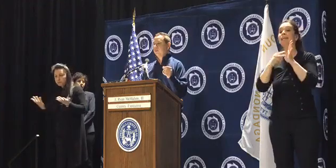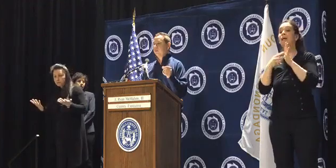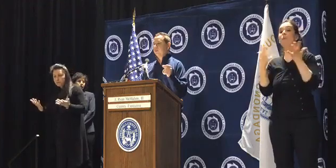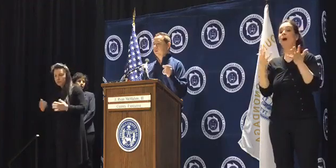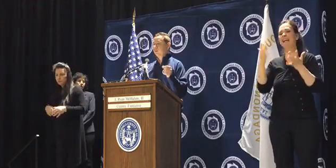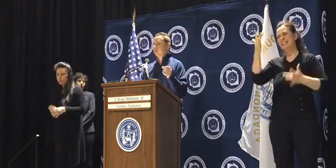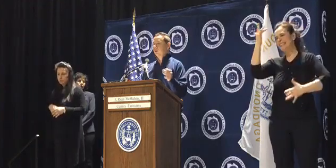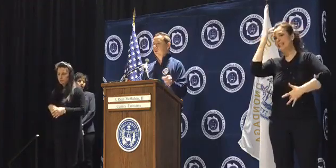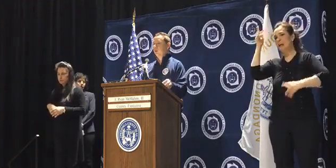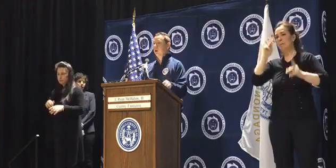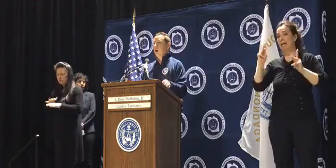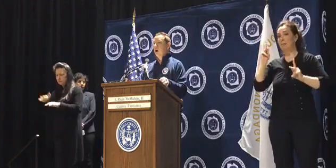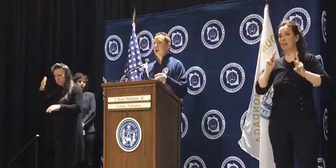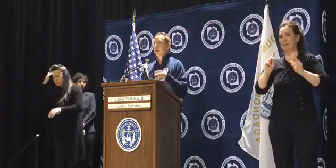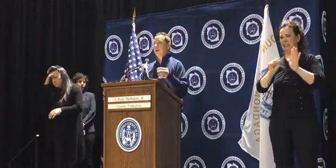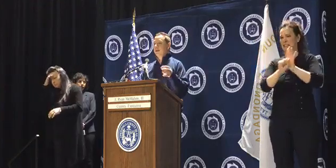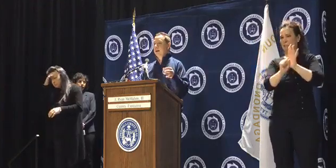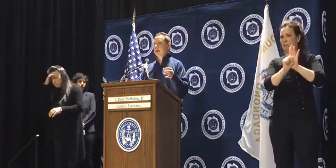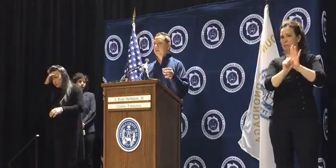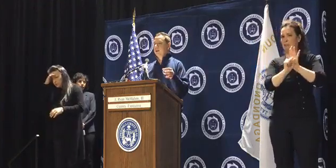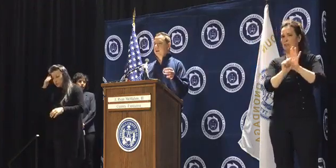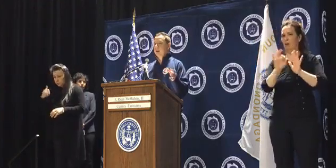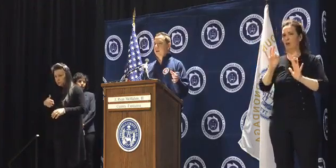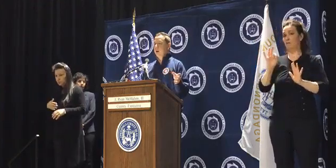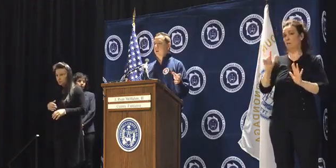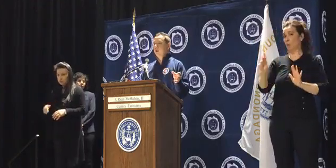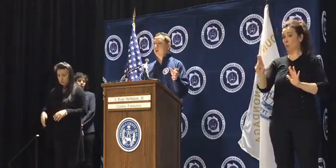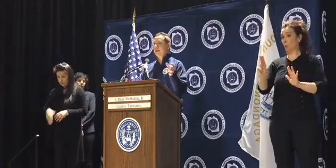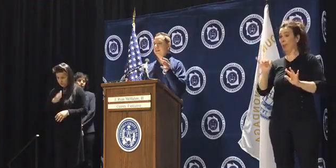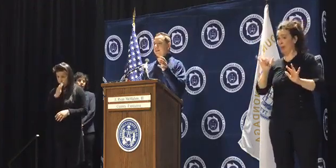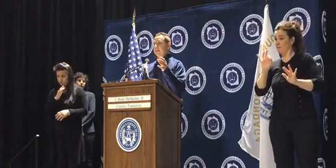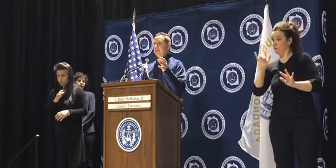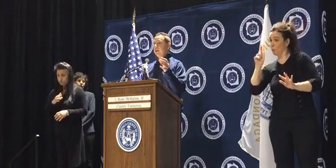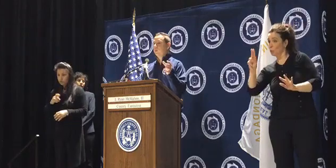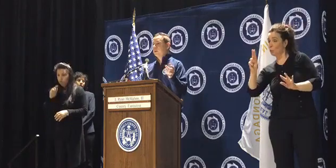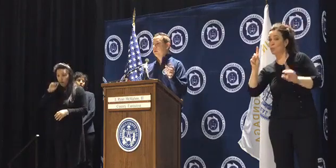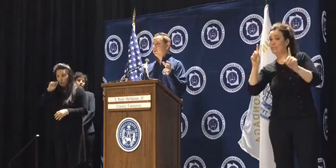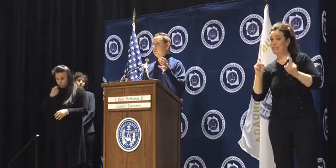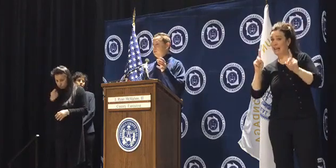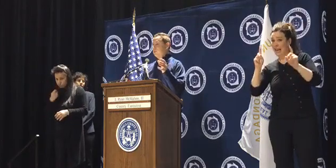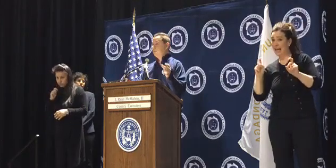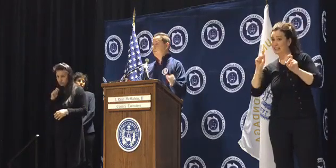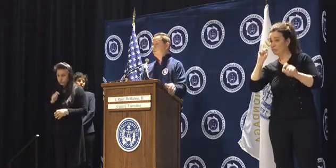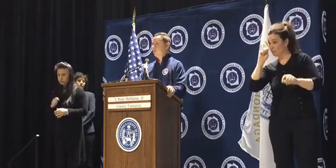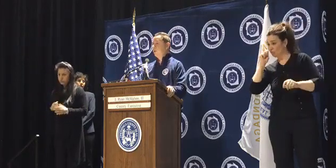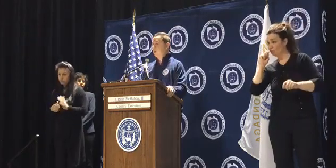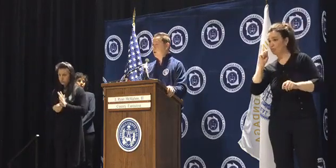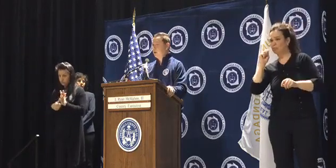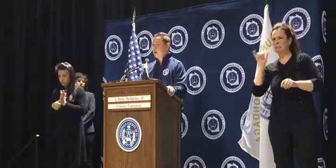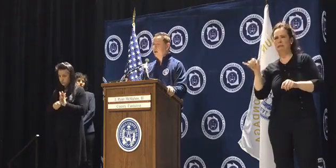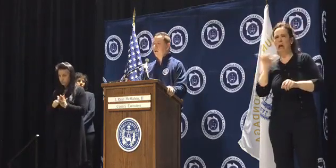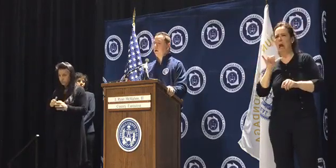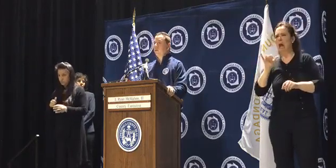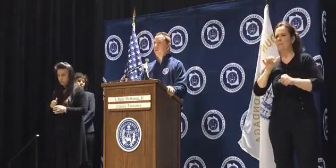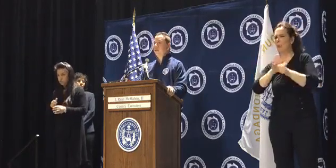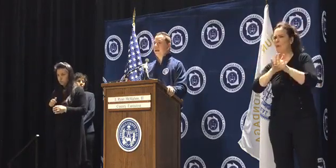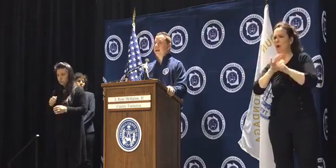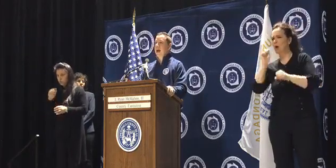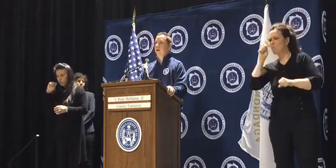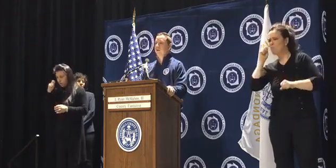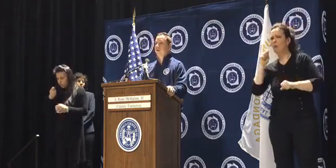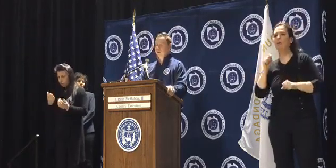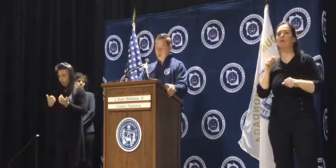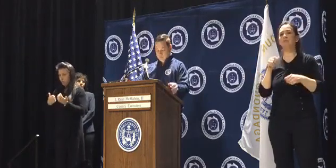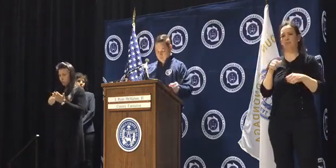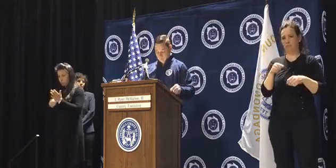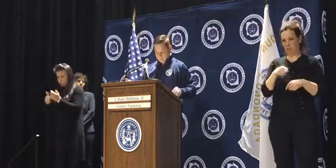have symptoms of the flu are getting the tests, and that we are testing and we're getting to these people. These people are coming in. We're staying